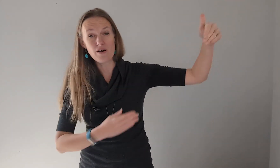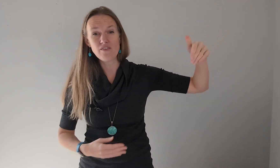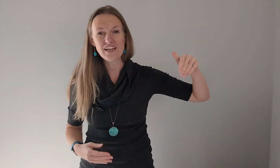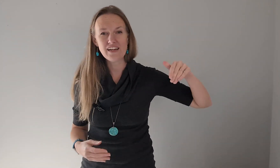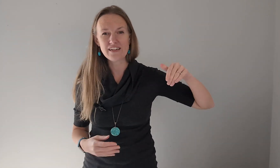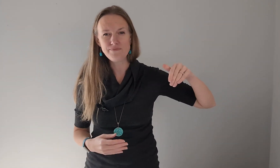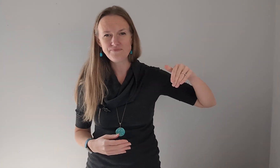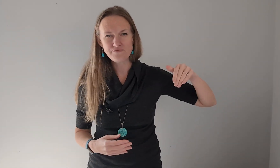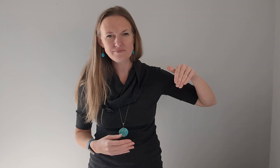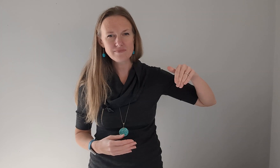over here,